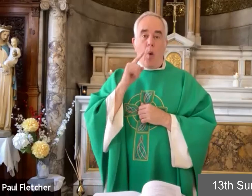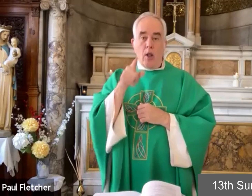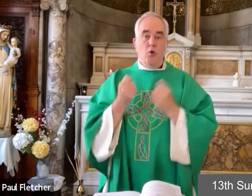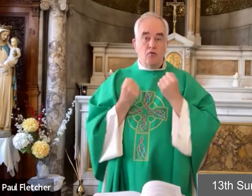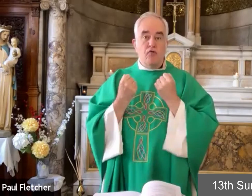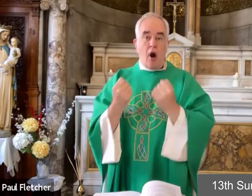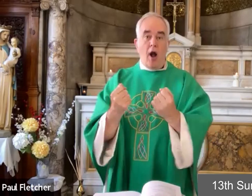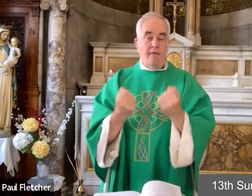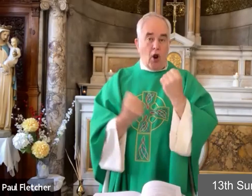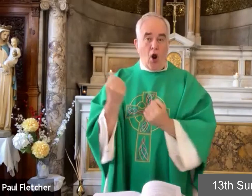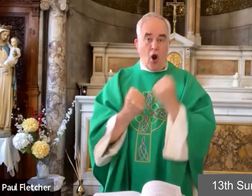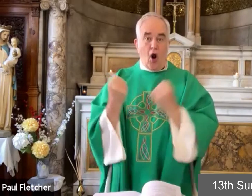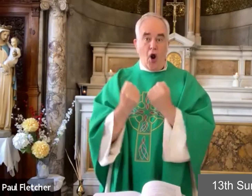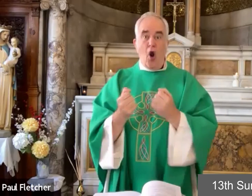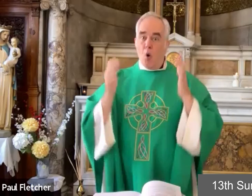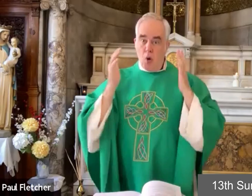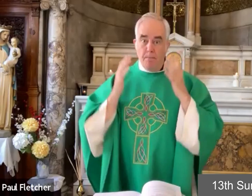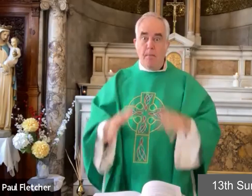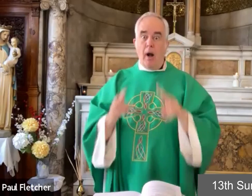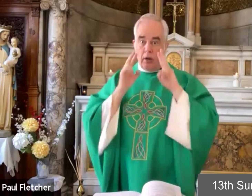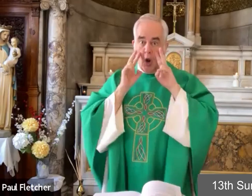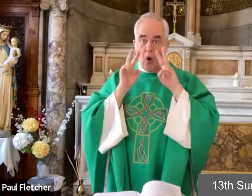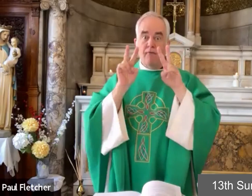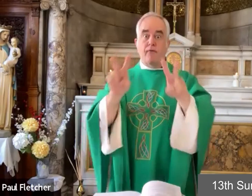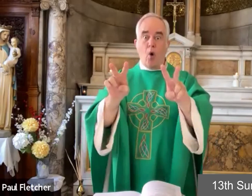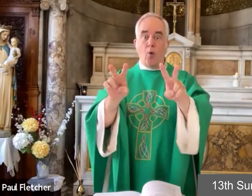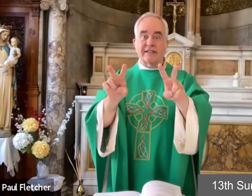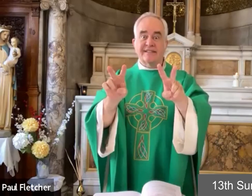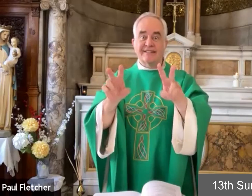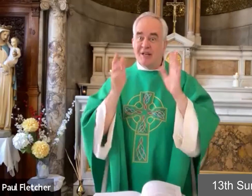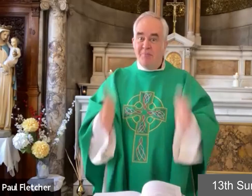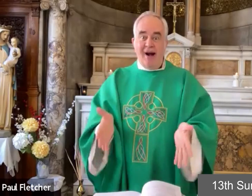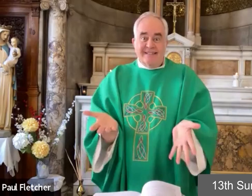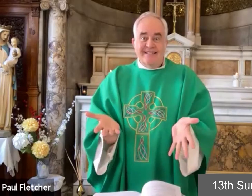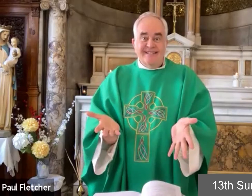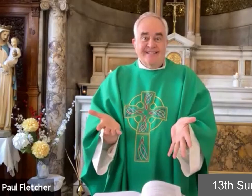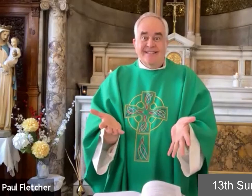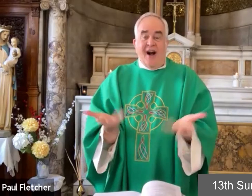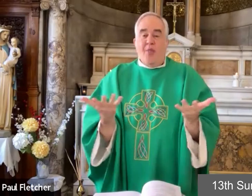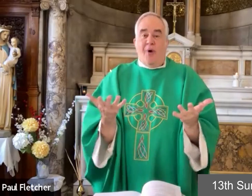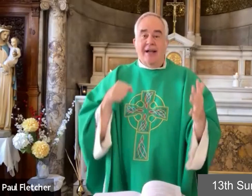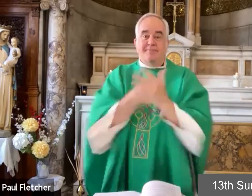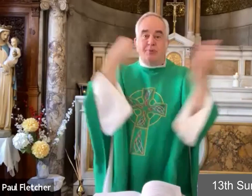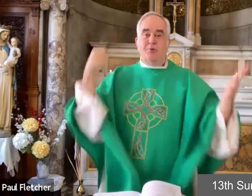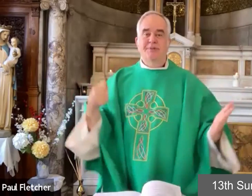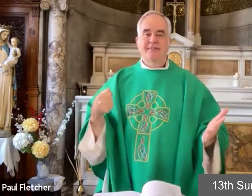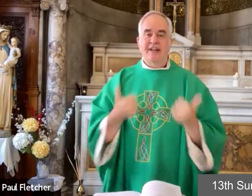When you drive a car, you must look forward, you must. Otherwise,